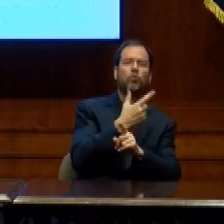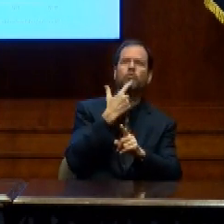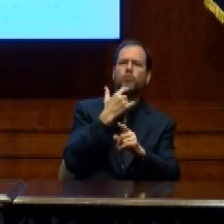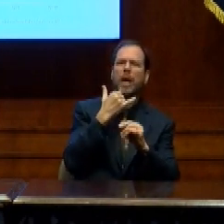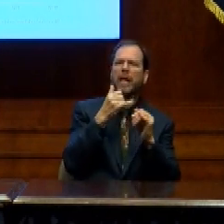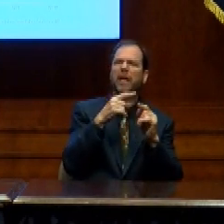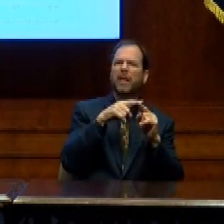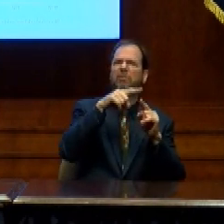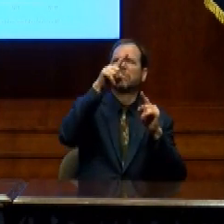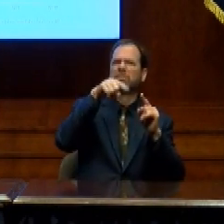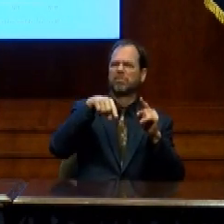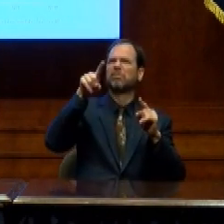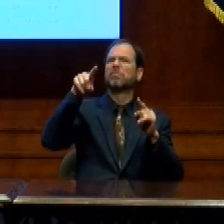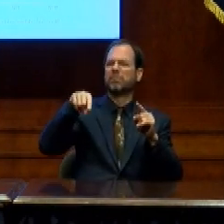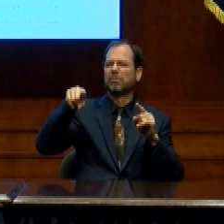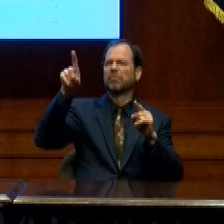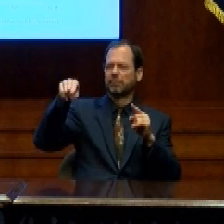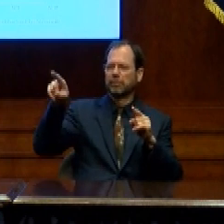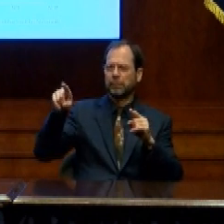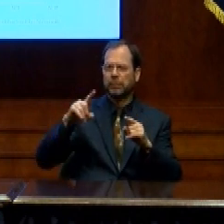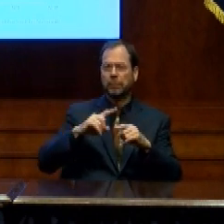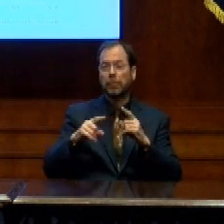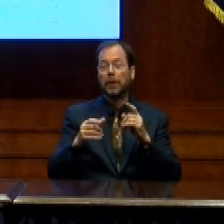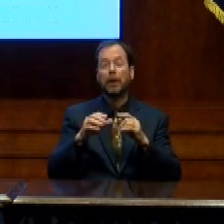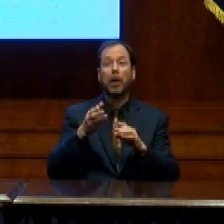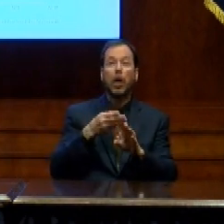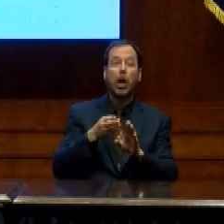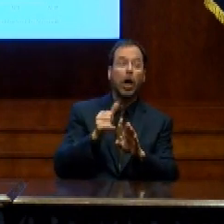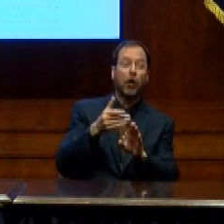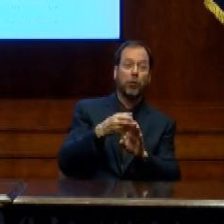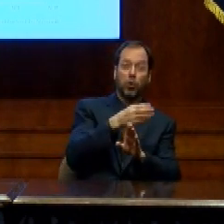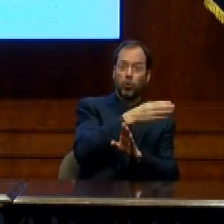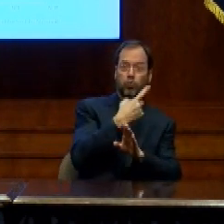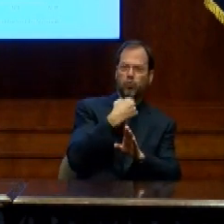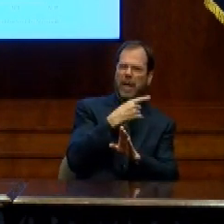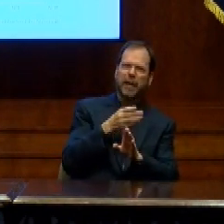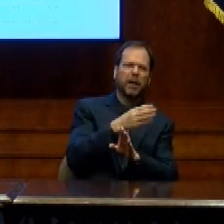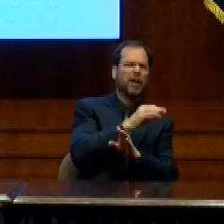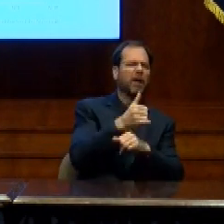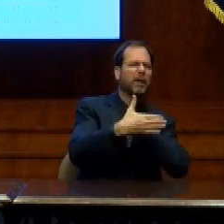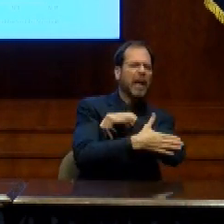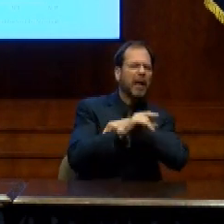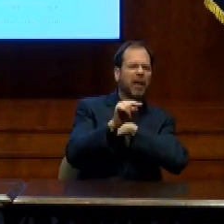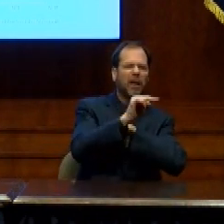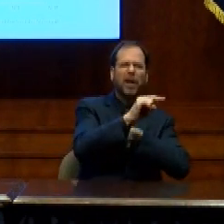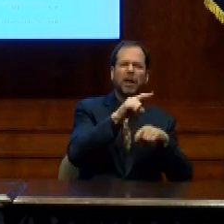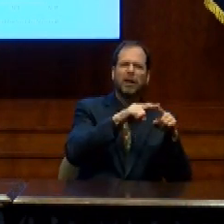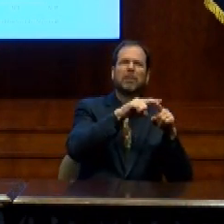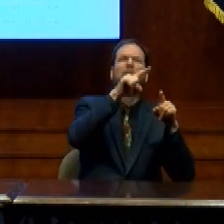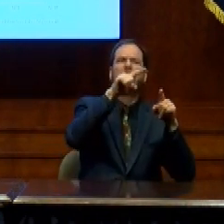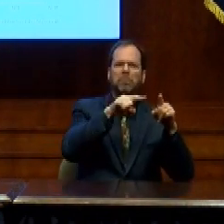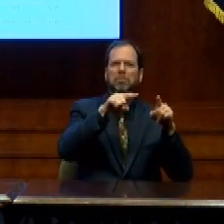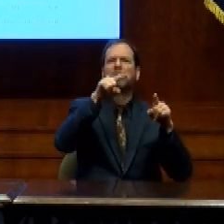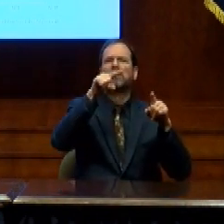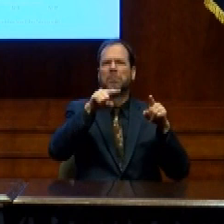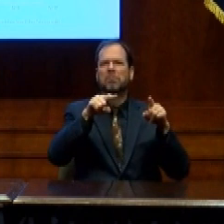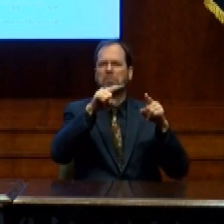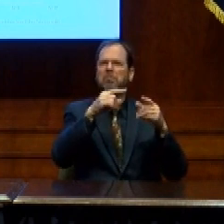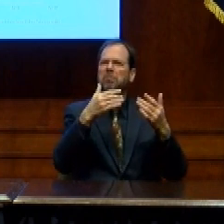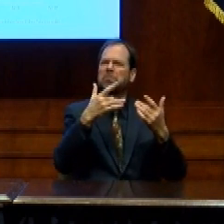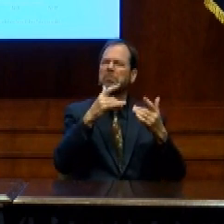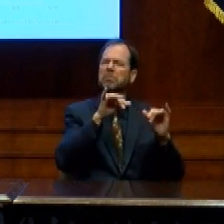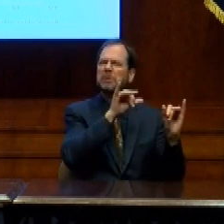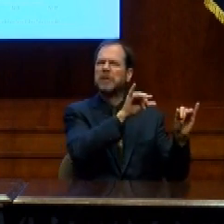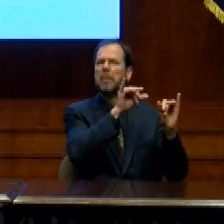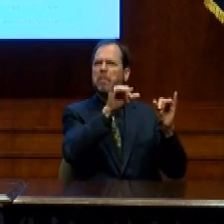red line, they're all jagged up and down, but most of the other red lines had kind of been jagged up and down at a fairly